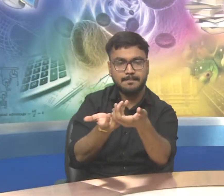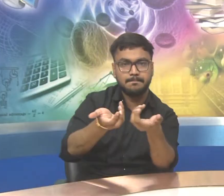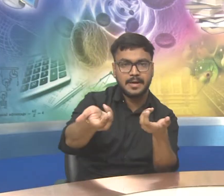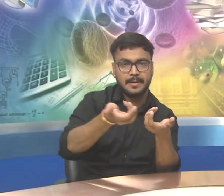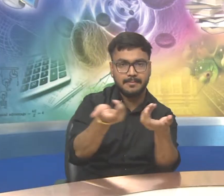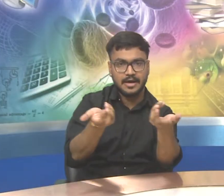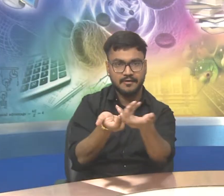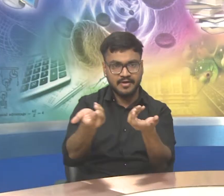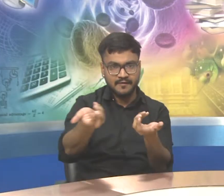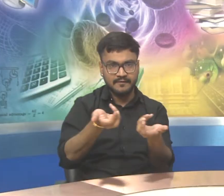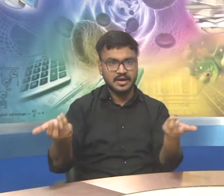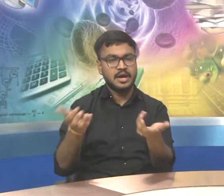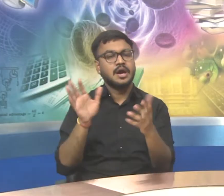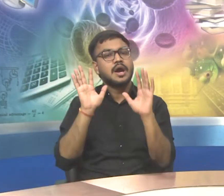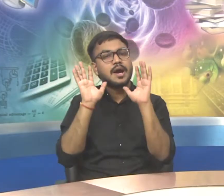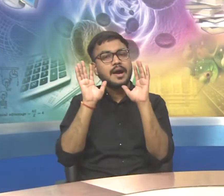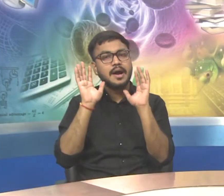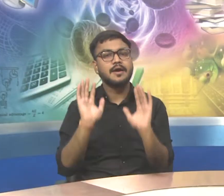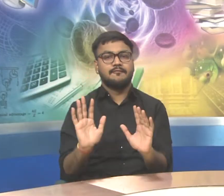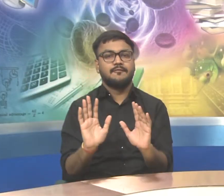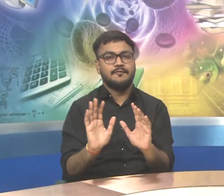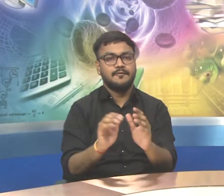but they do not dissolve.